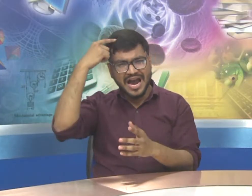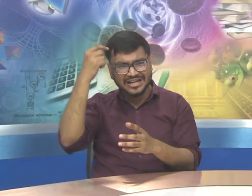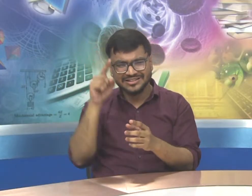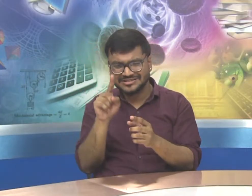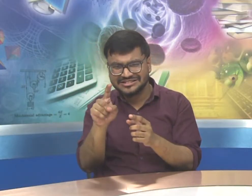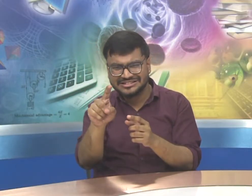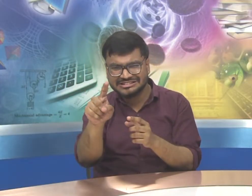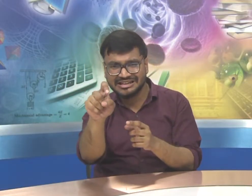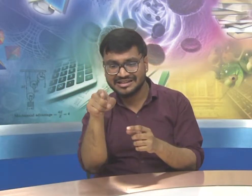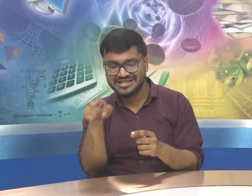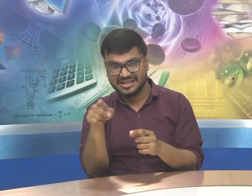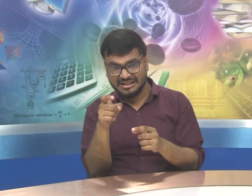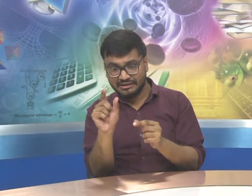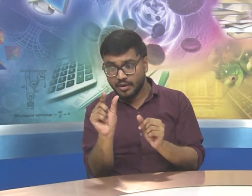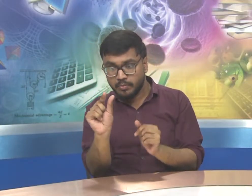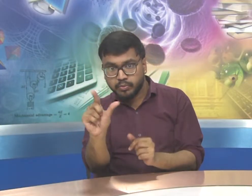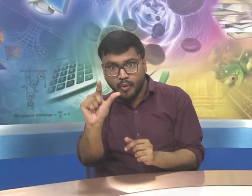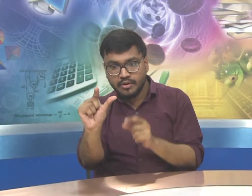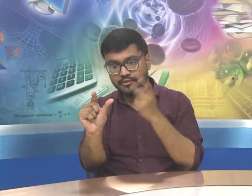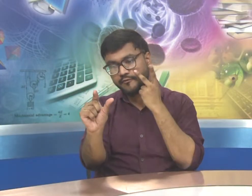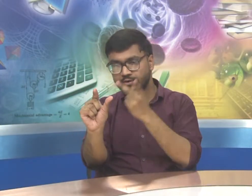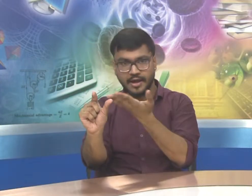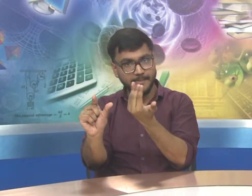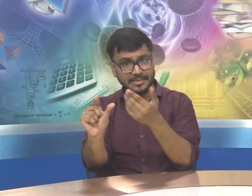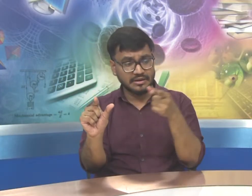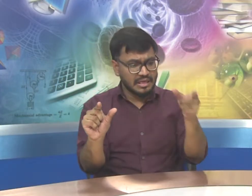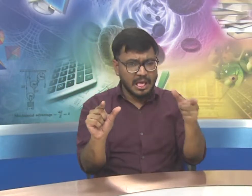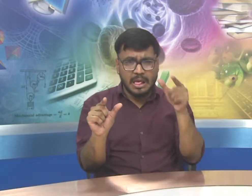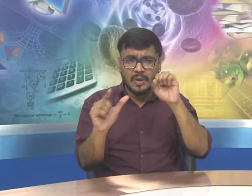how bigger an atom of a substance is.